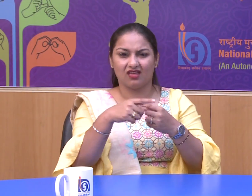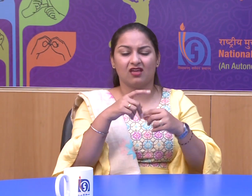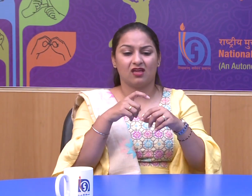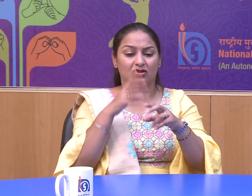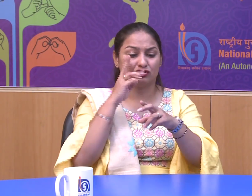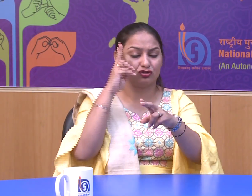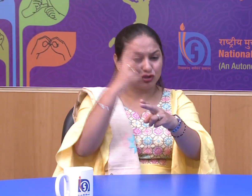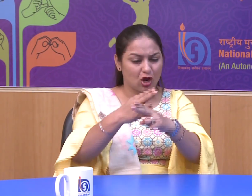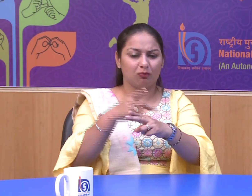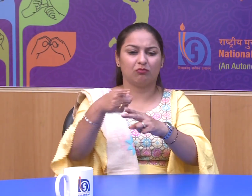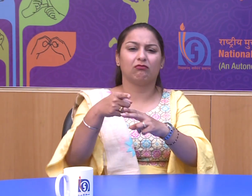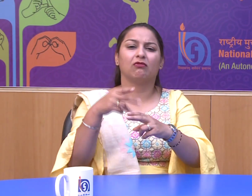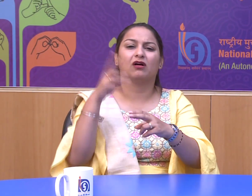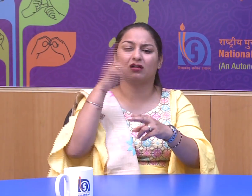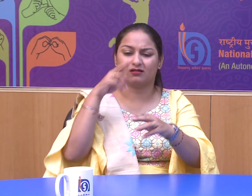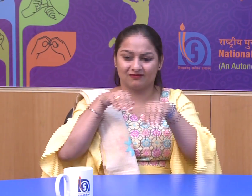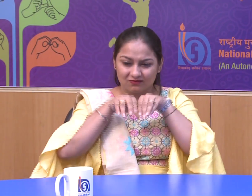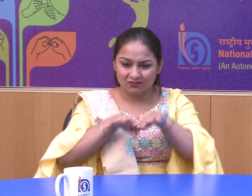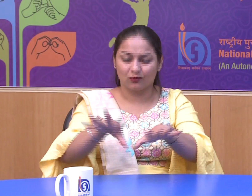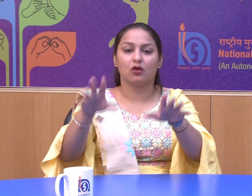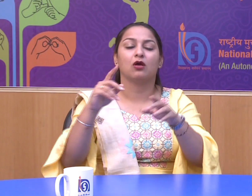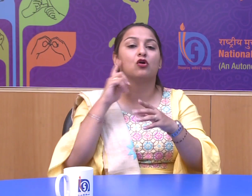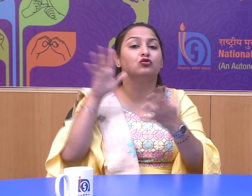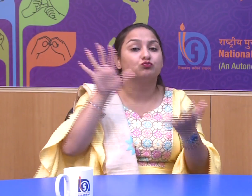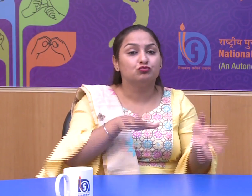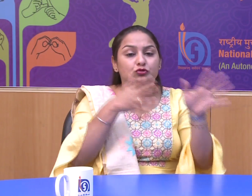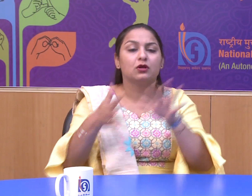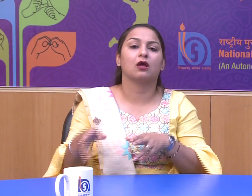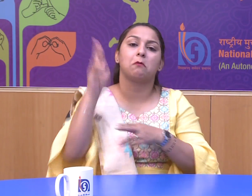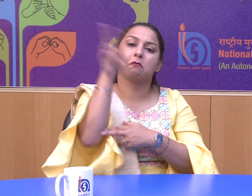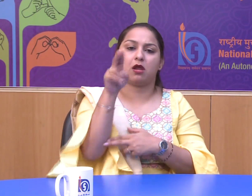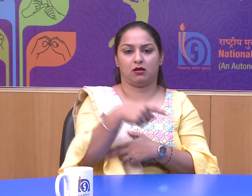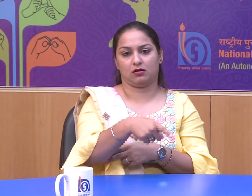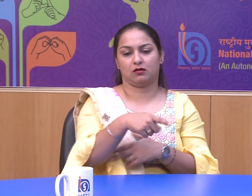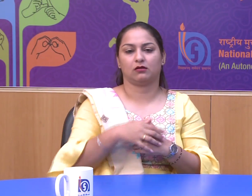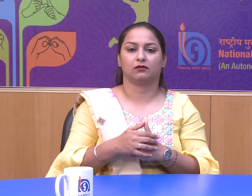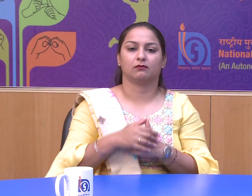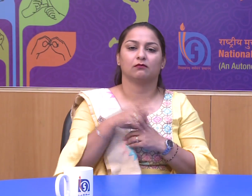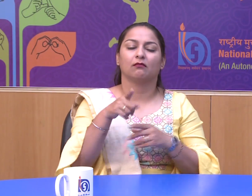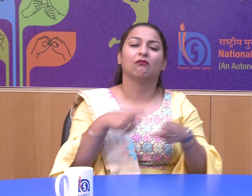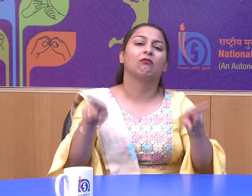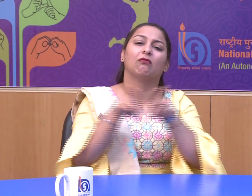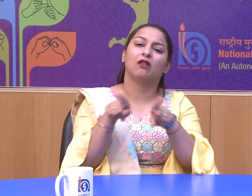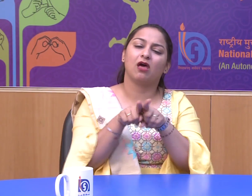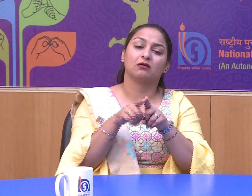stopped patronizing music and painting. Like their masters,